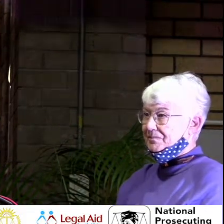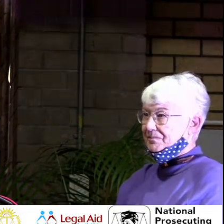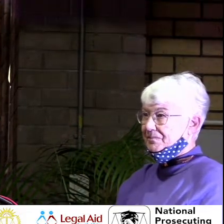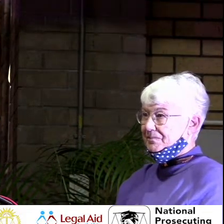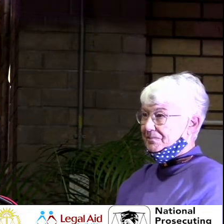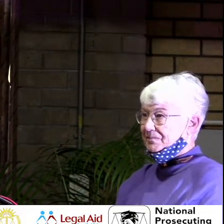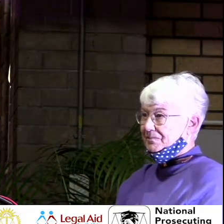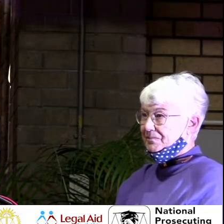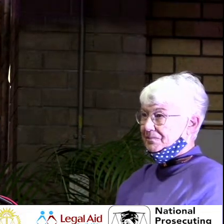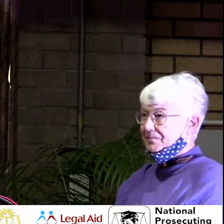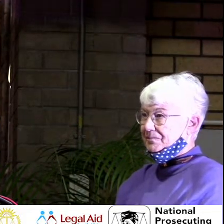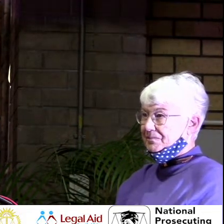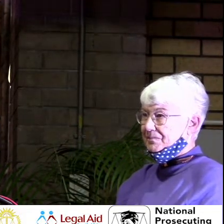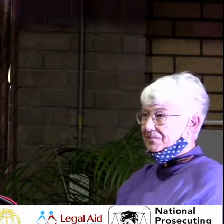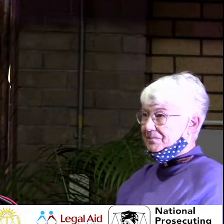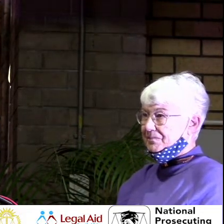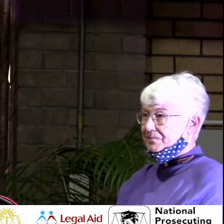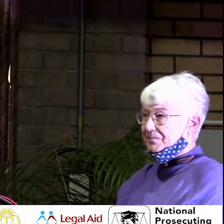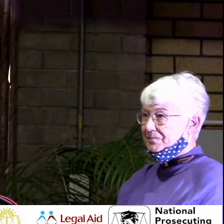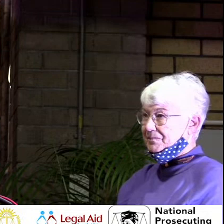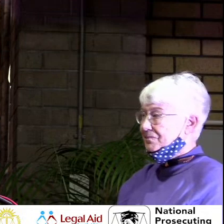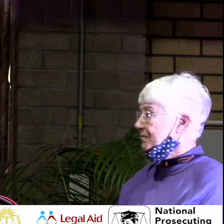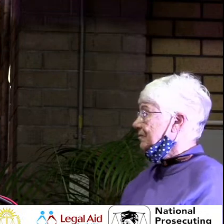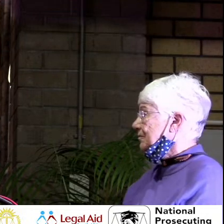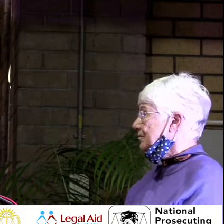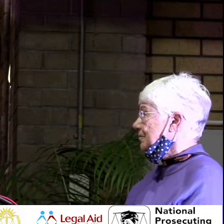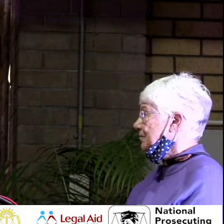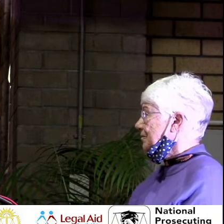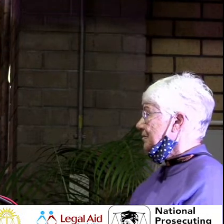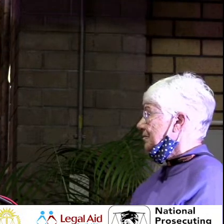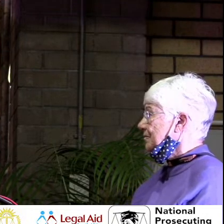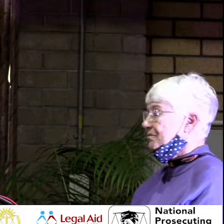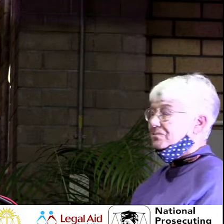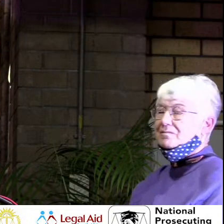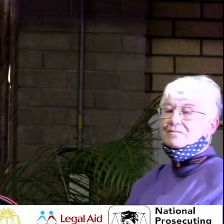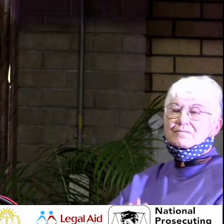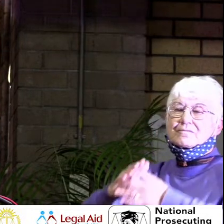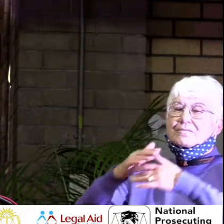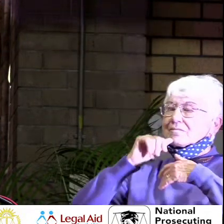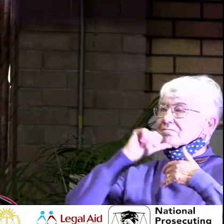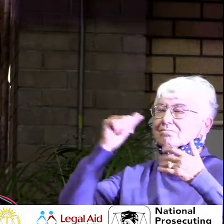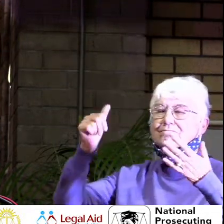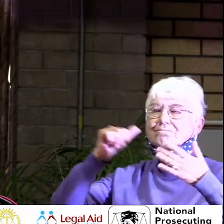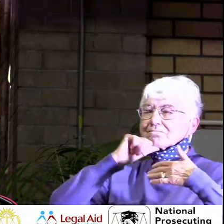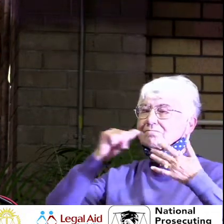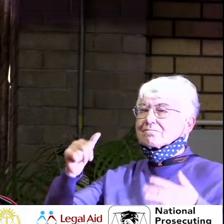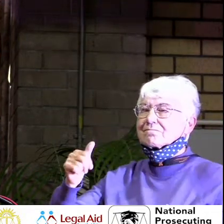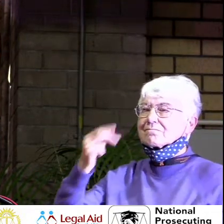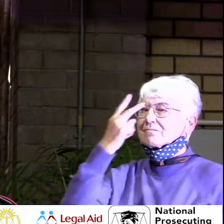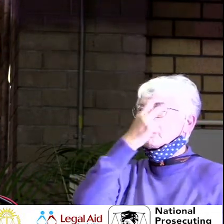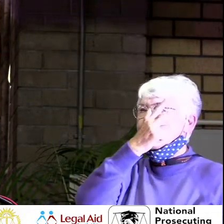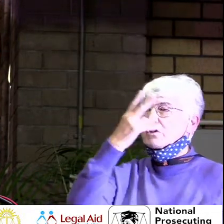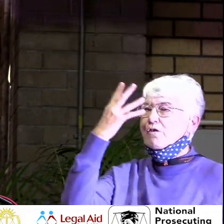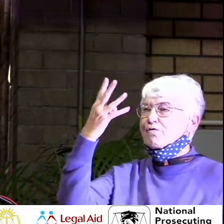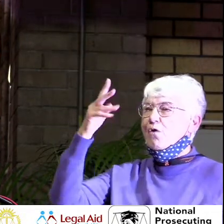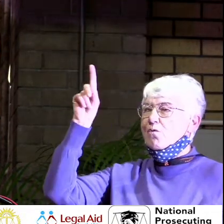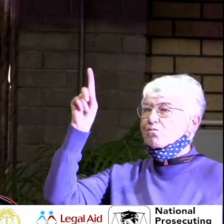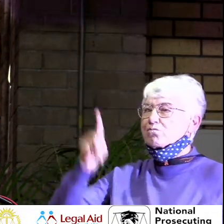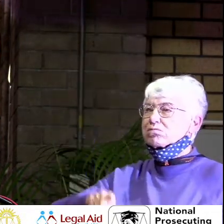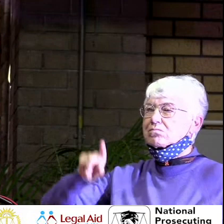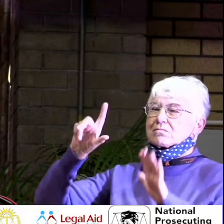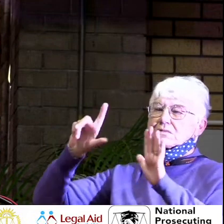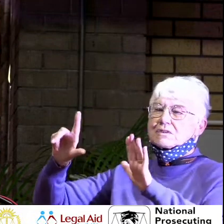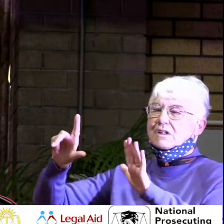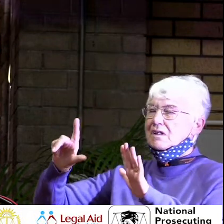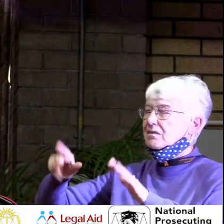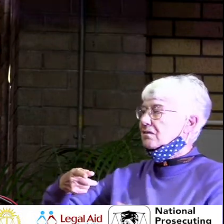9722. You can phone me 24/7. You can phone me 2 o'clock in the morning. I pick up my